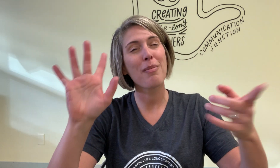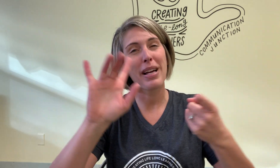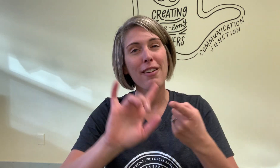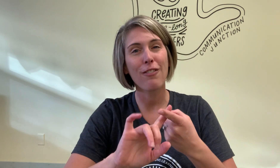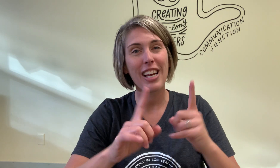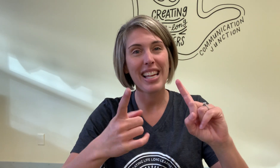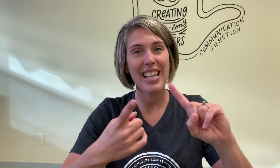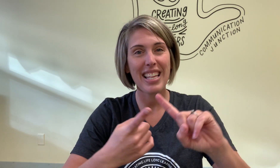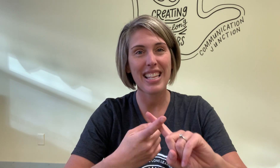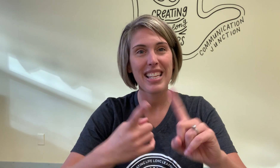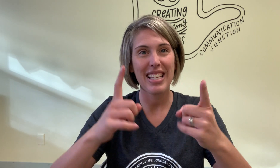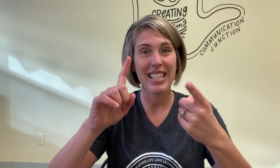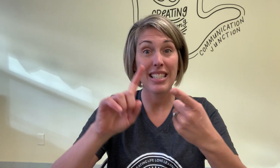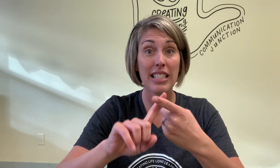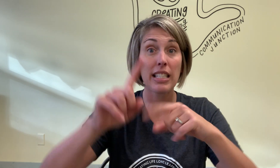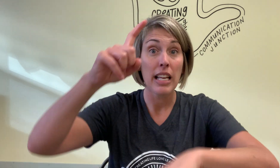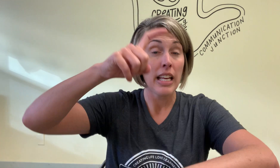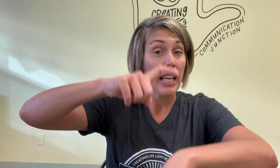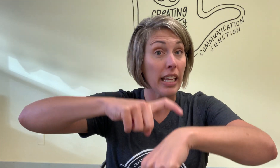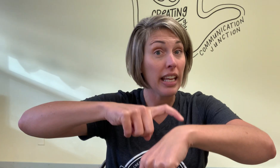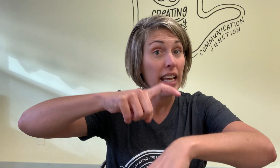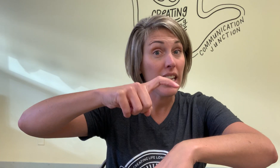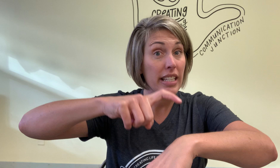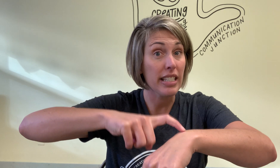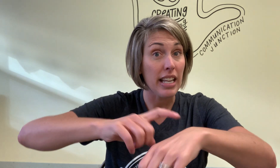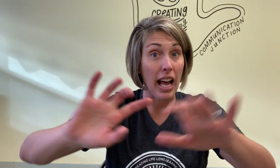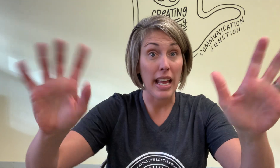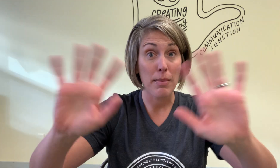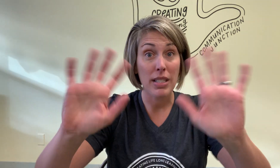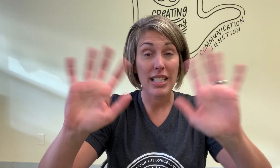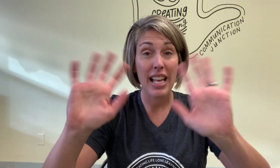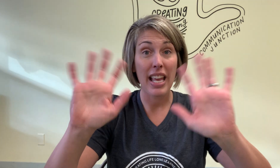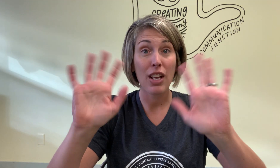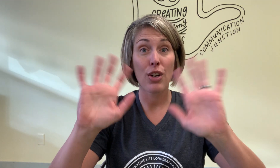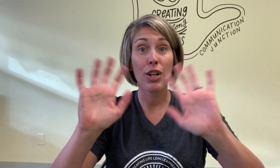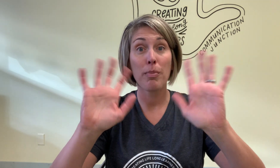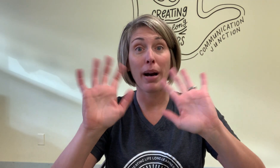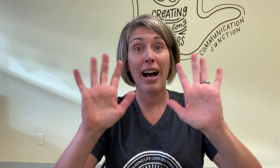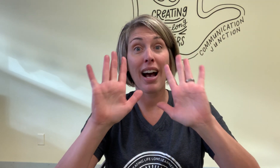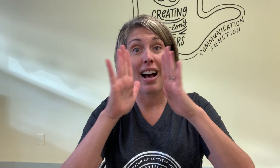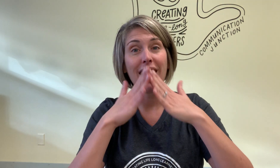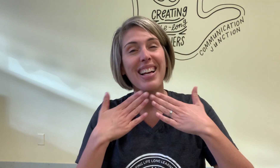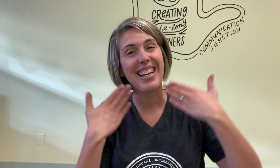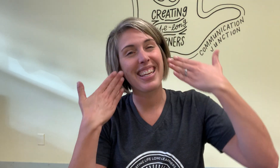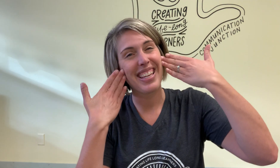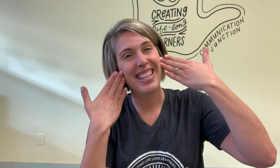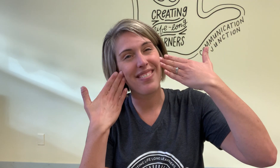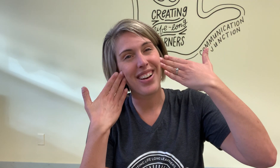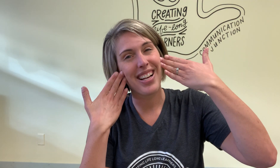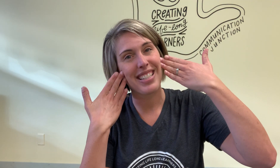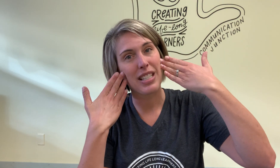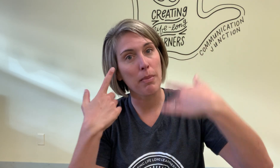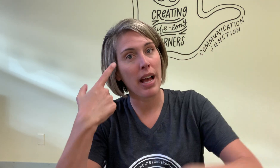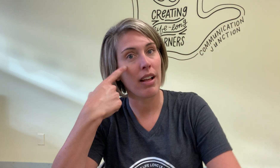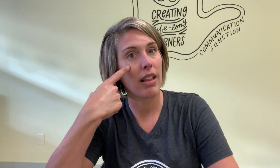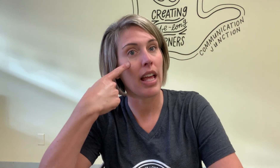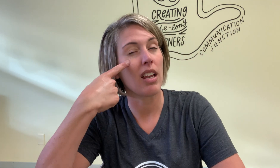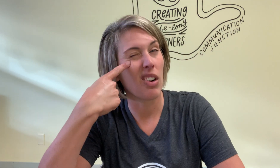my friends. It is time to say goodbye. Give a smile and